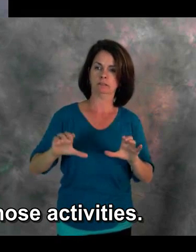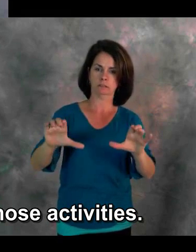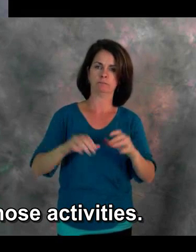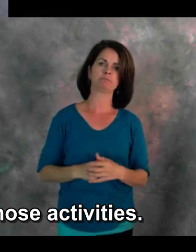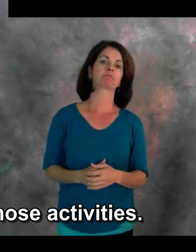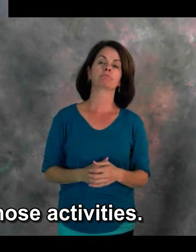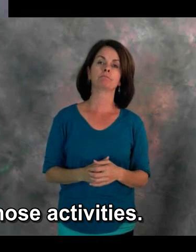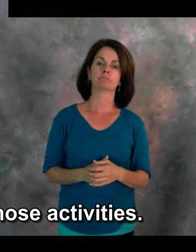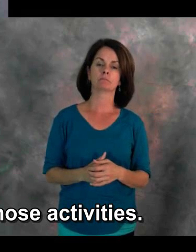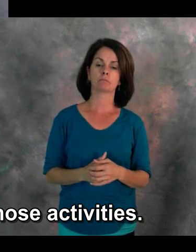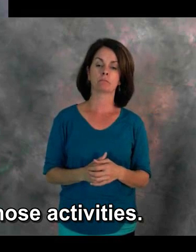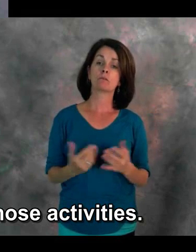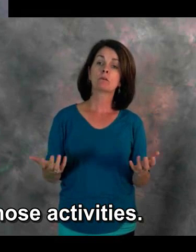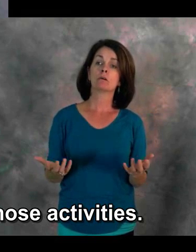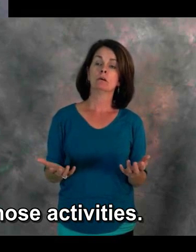to do those activities.